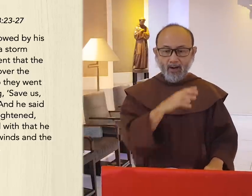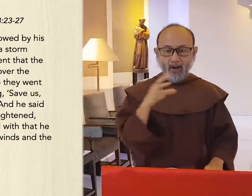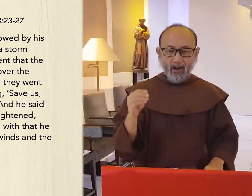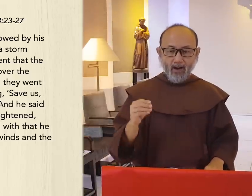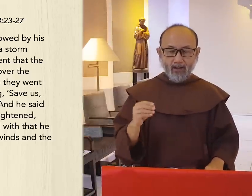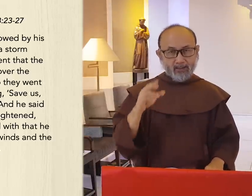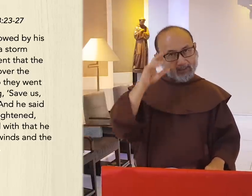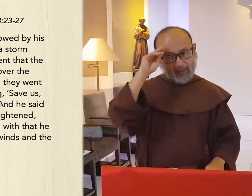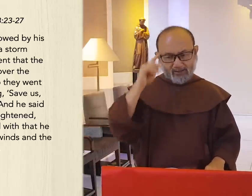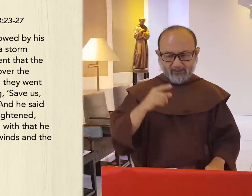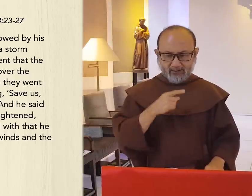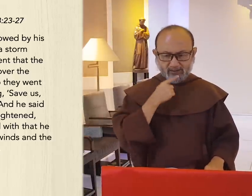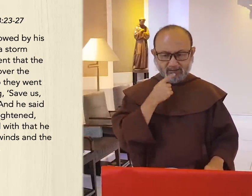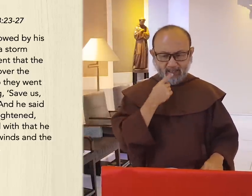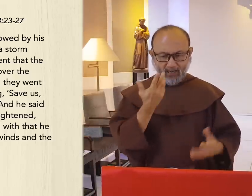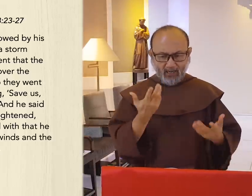And he said to them,